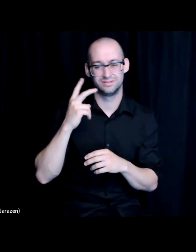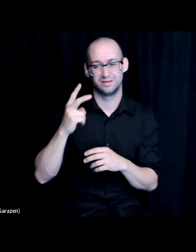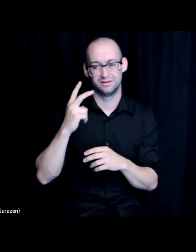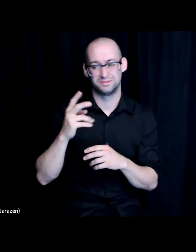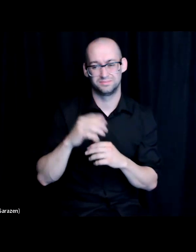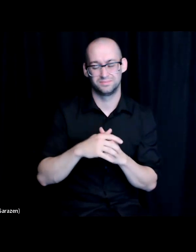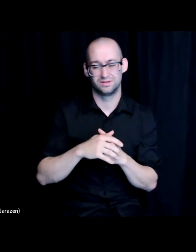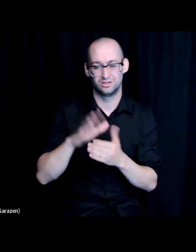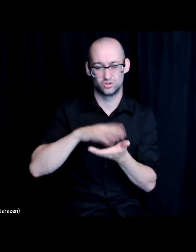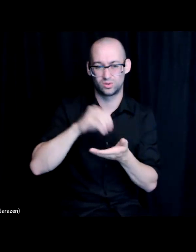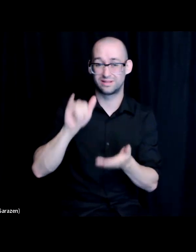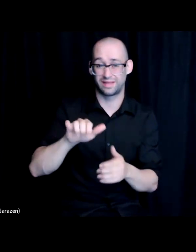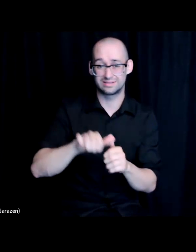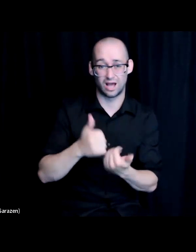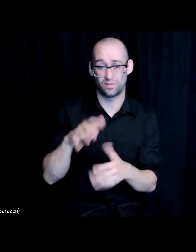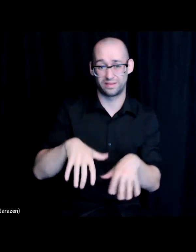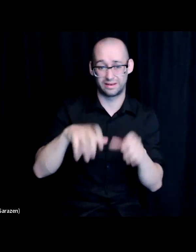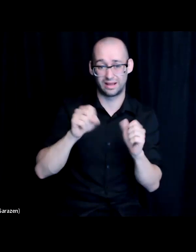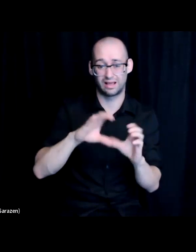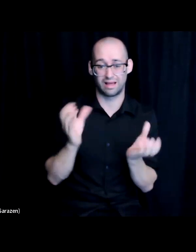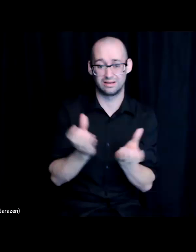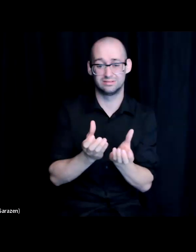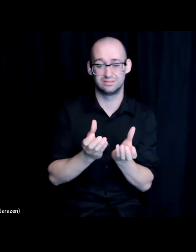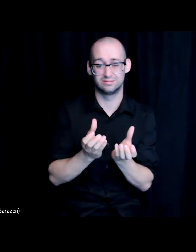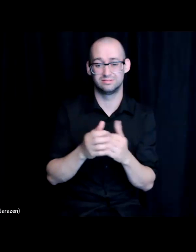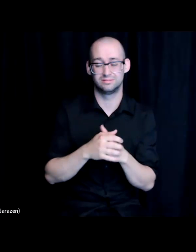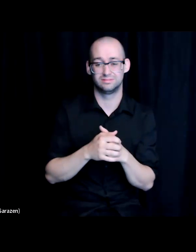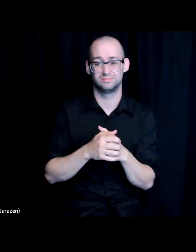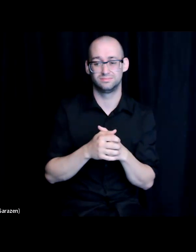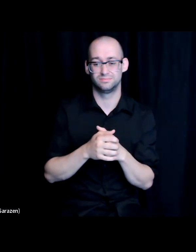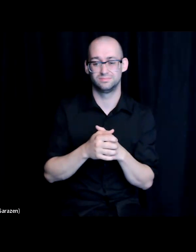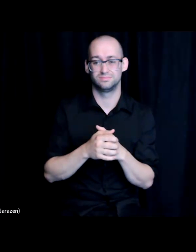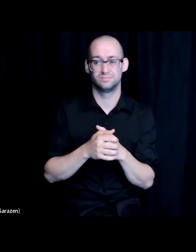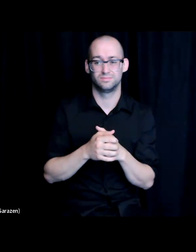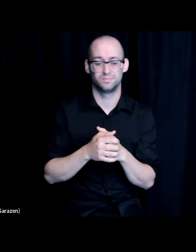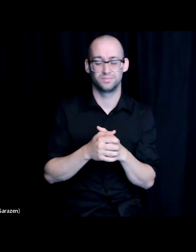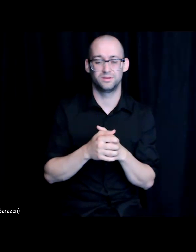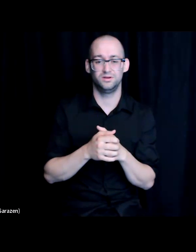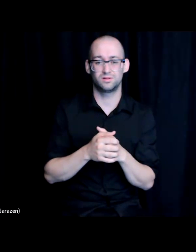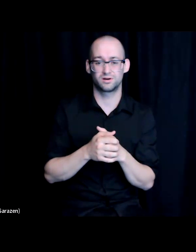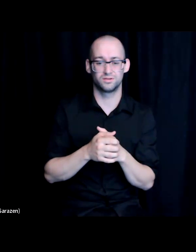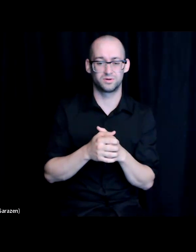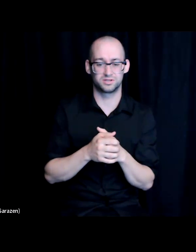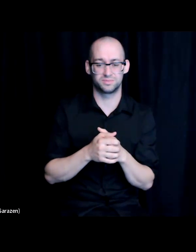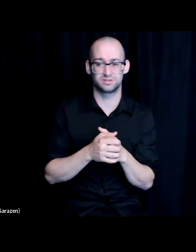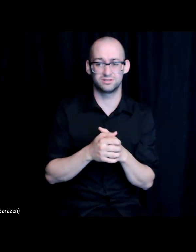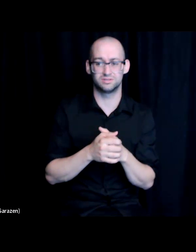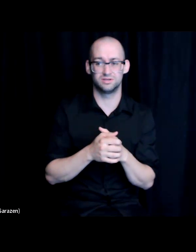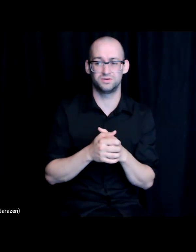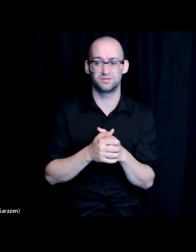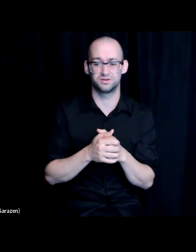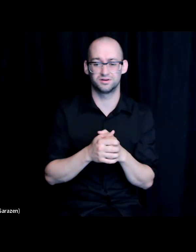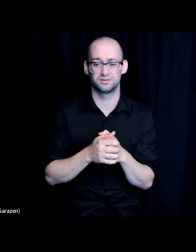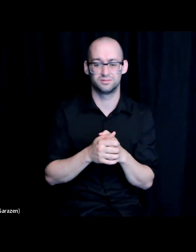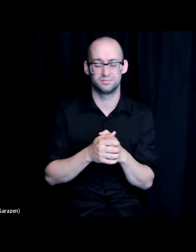students, and that's how they take classes with us in there. And we also have programs as they come out of there to help them grow in